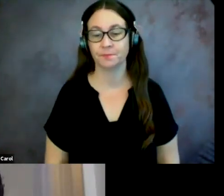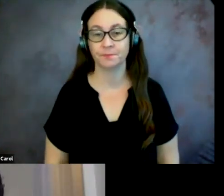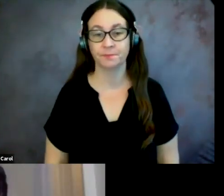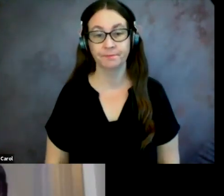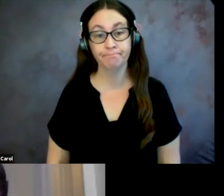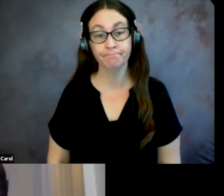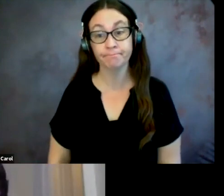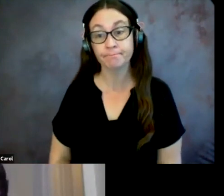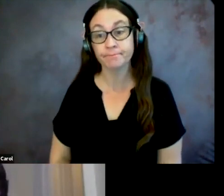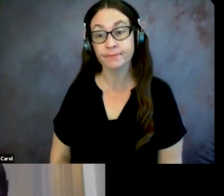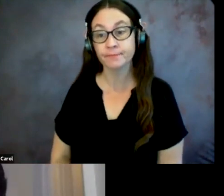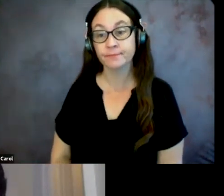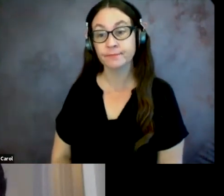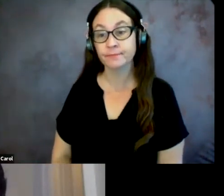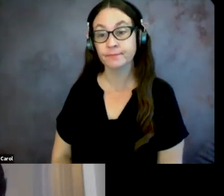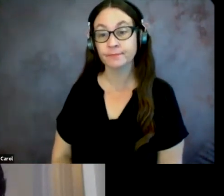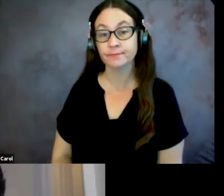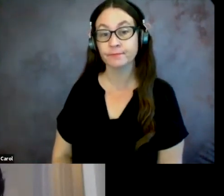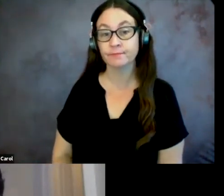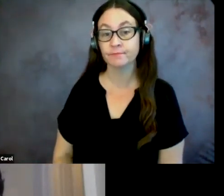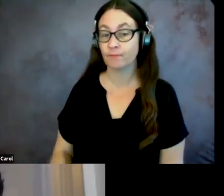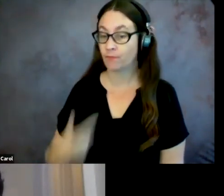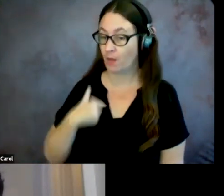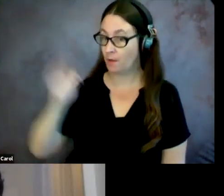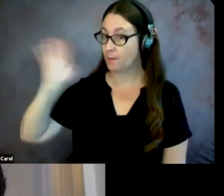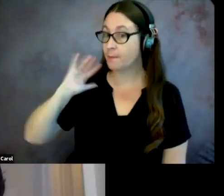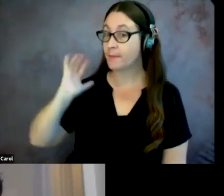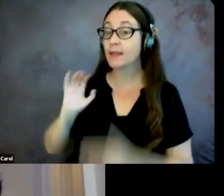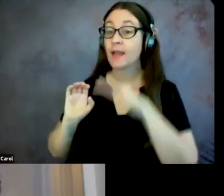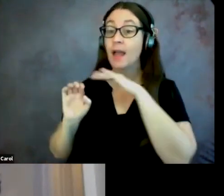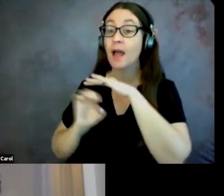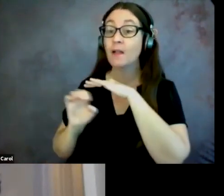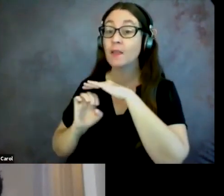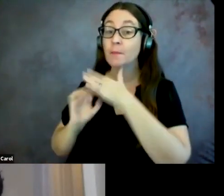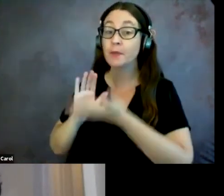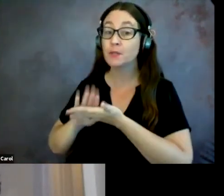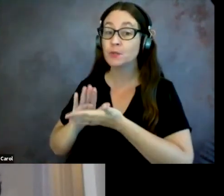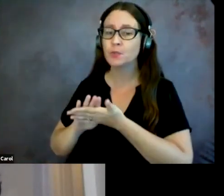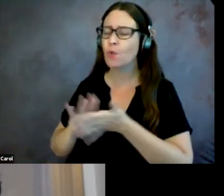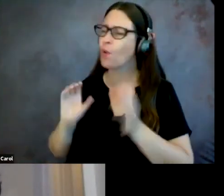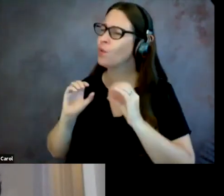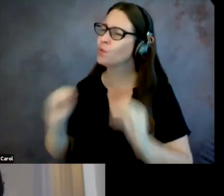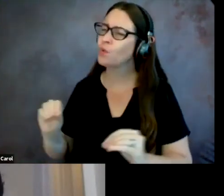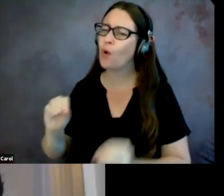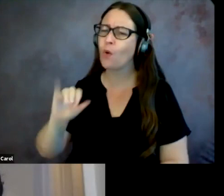When I was in elementary school, there was no IEP or